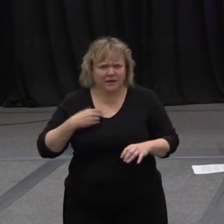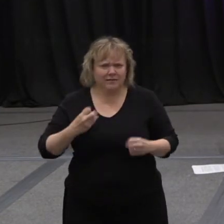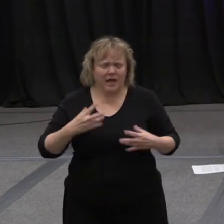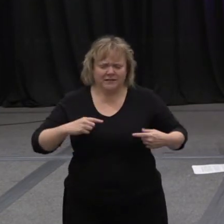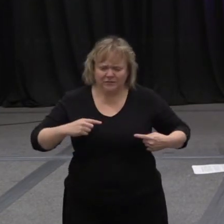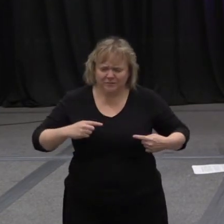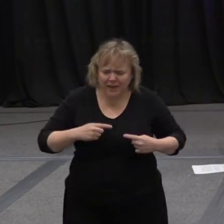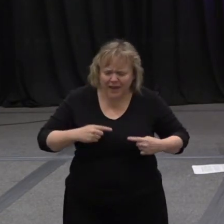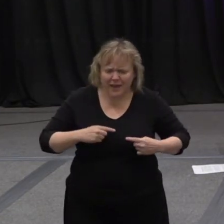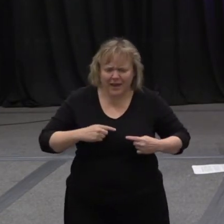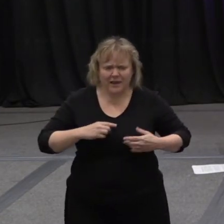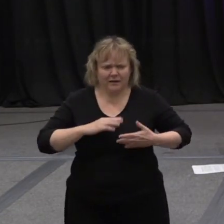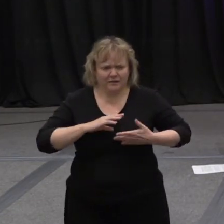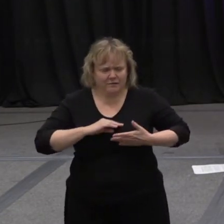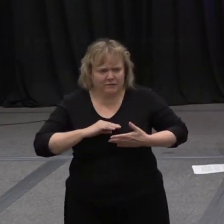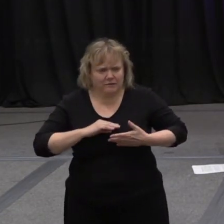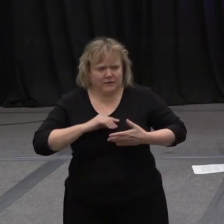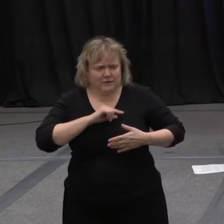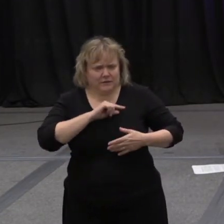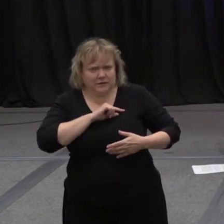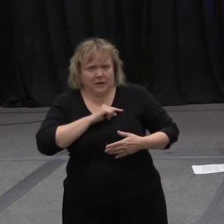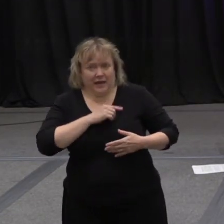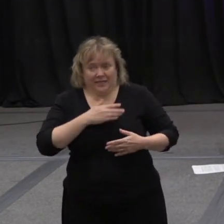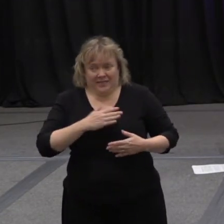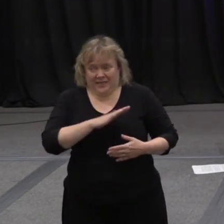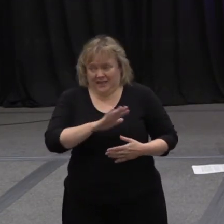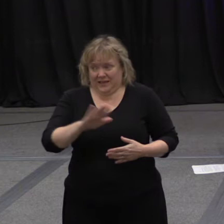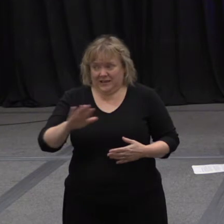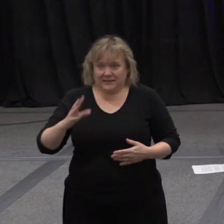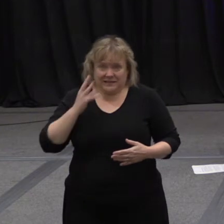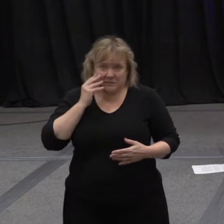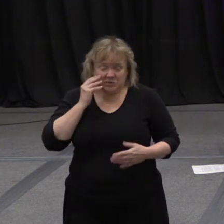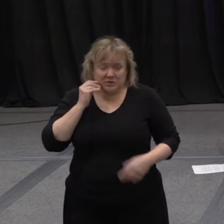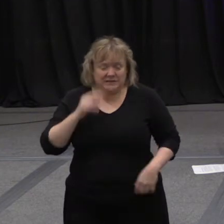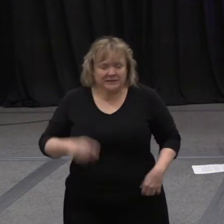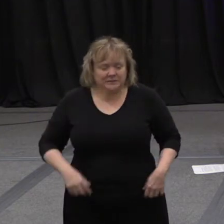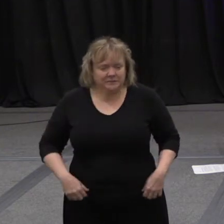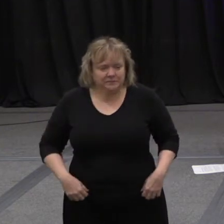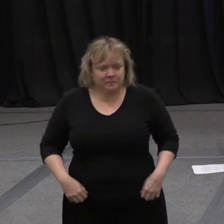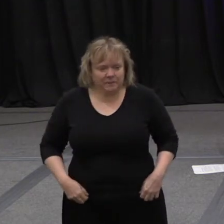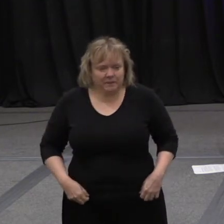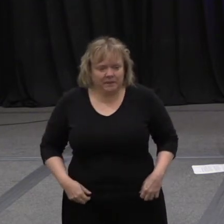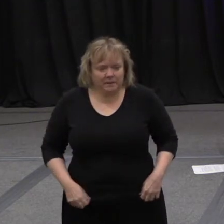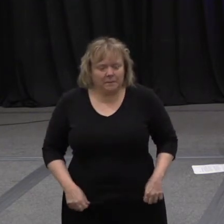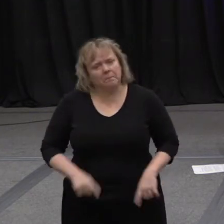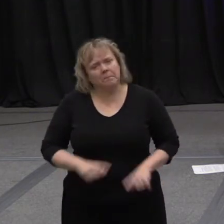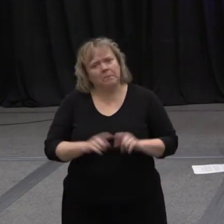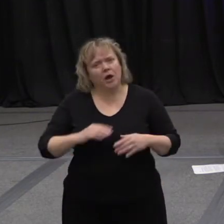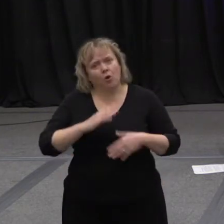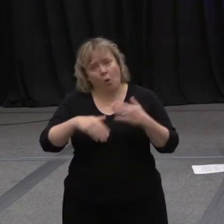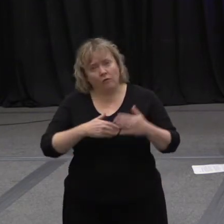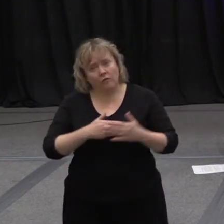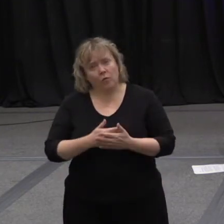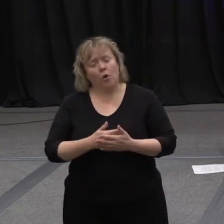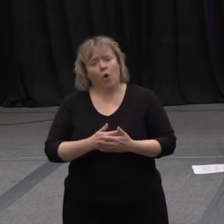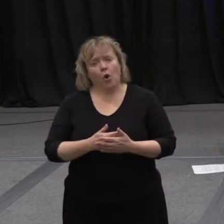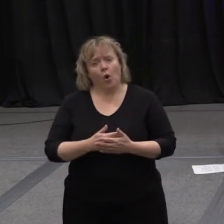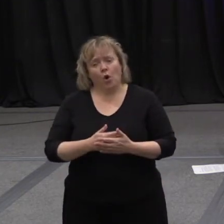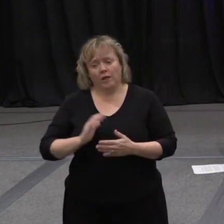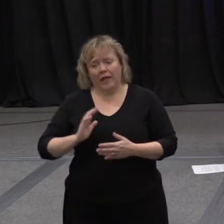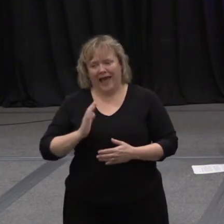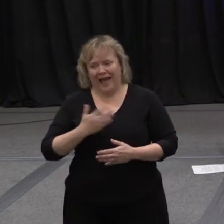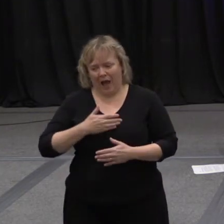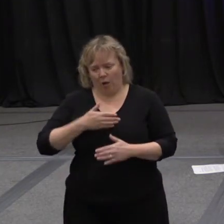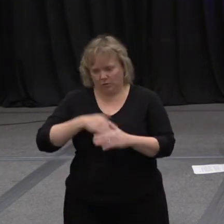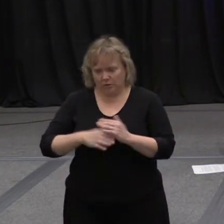were experiencing. But there, it was overall approached as a very positive thing, and that, you know,